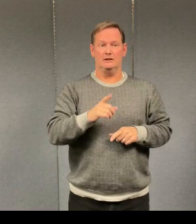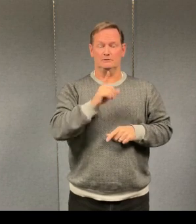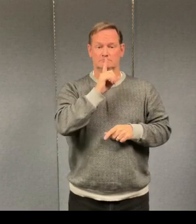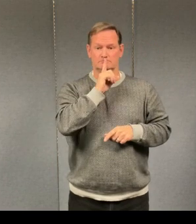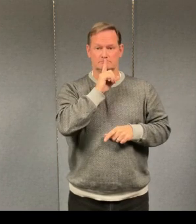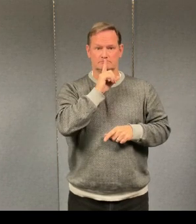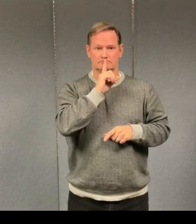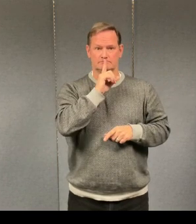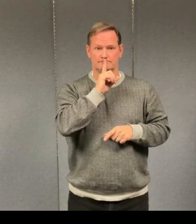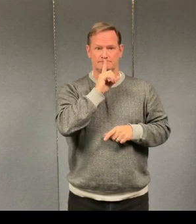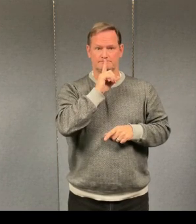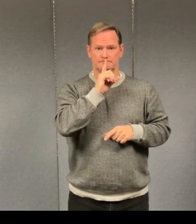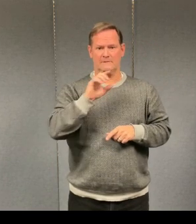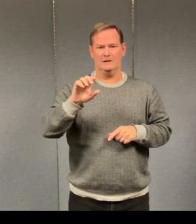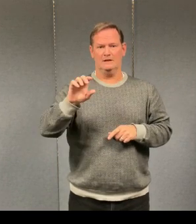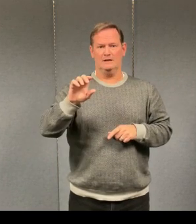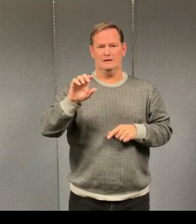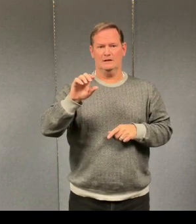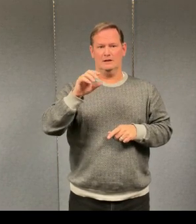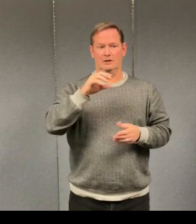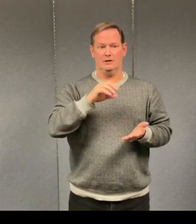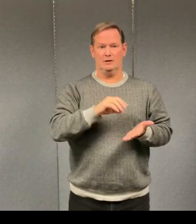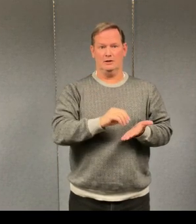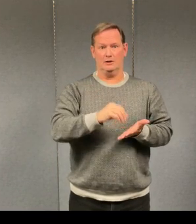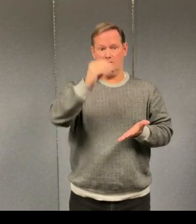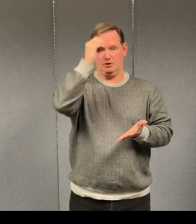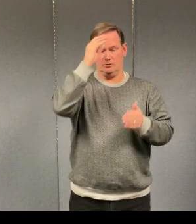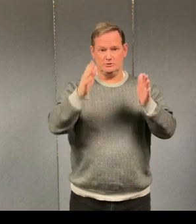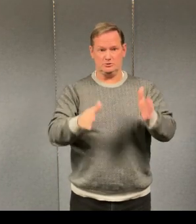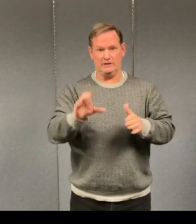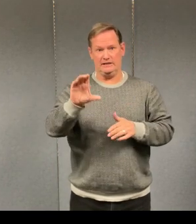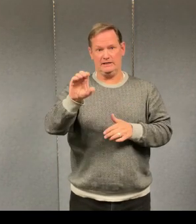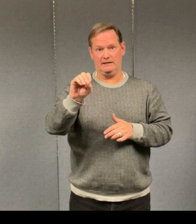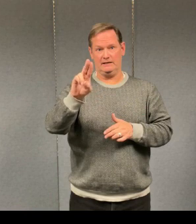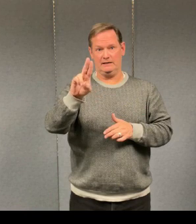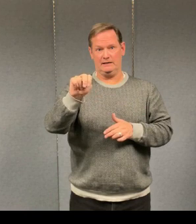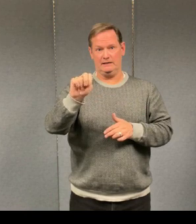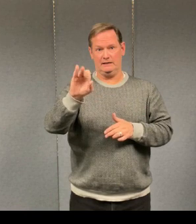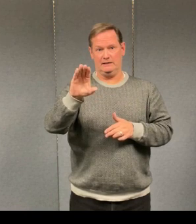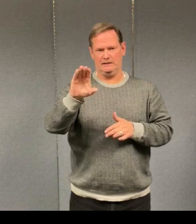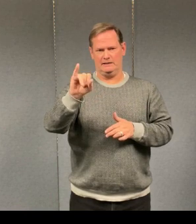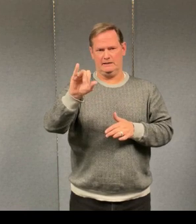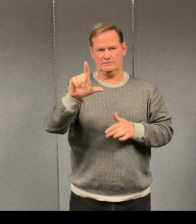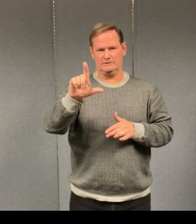the room has changed. So check the bulletin board for new information. I